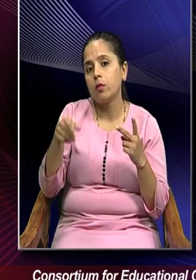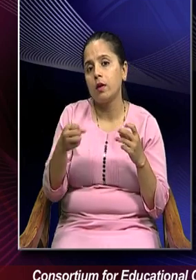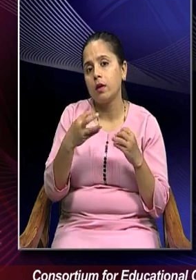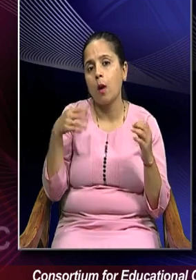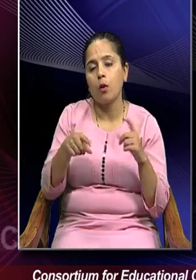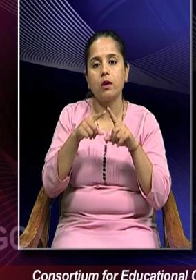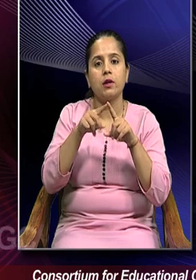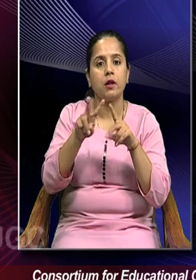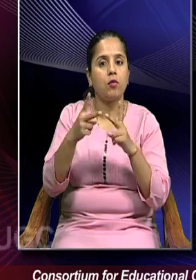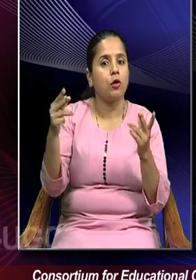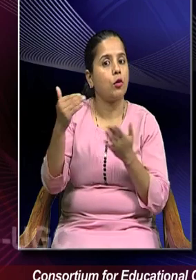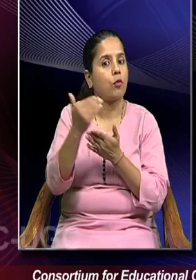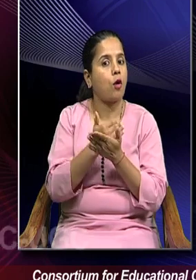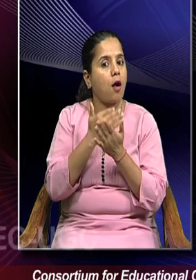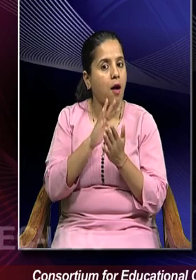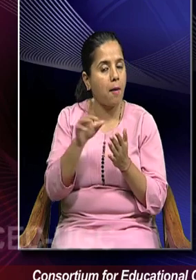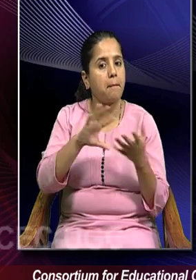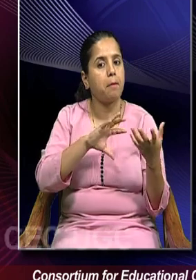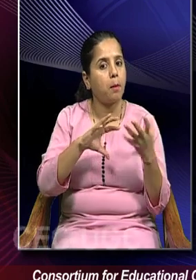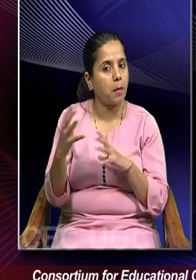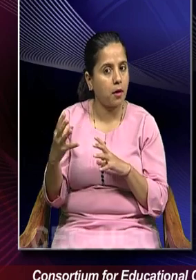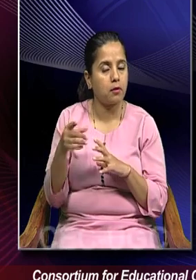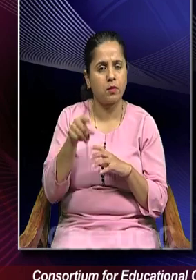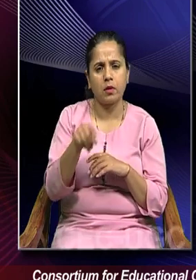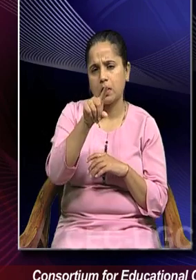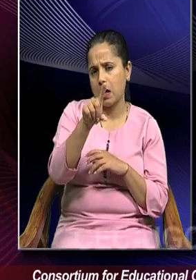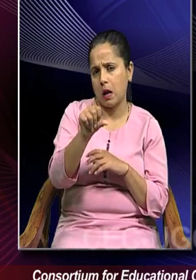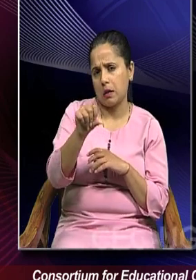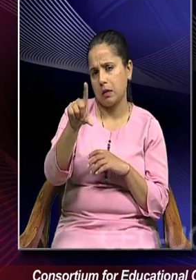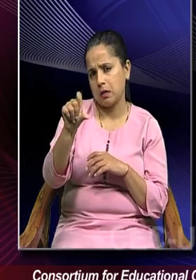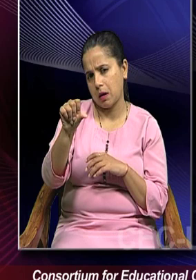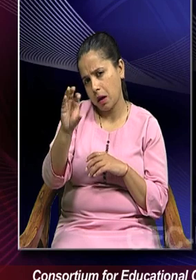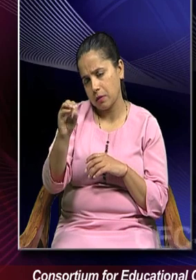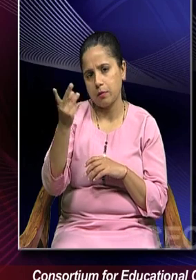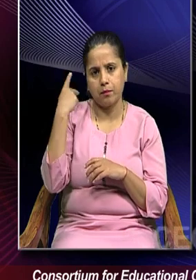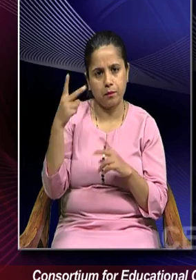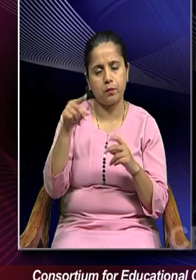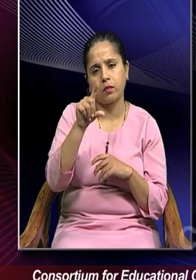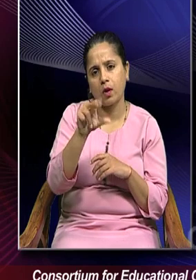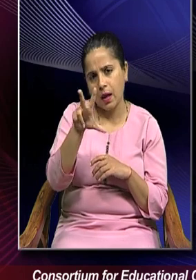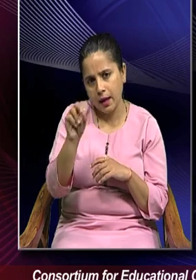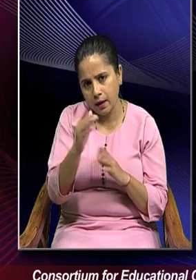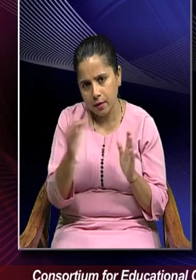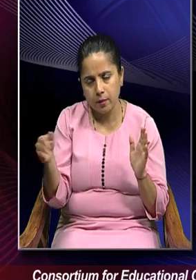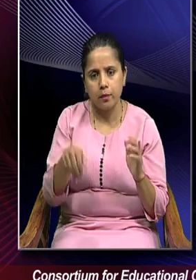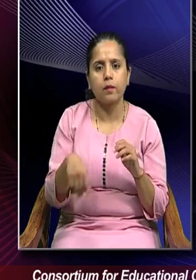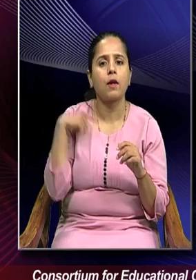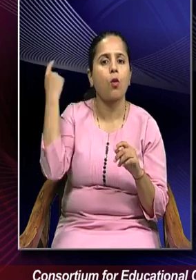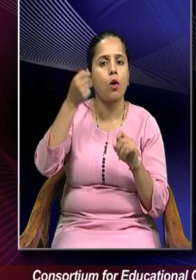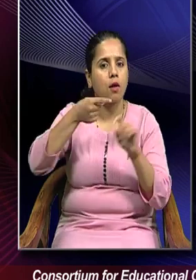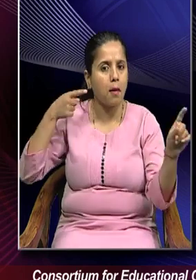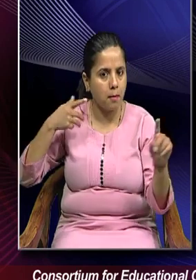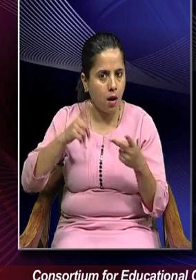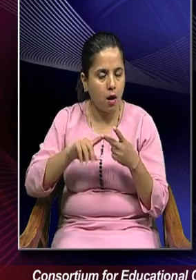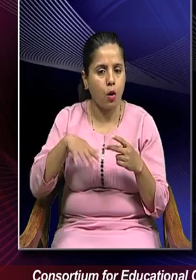TV serials which were made in 90s, like 80s and 90s, like Ramayana and Mahabharat, both